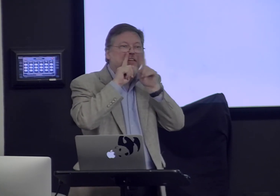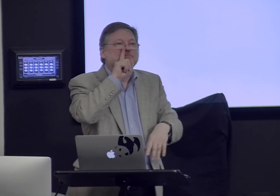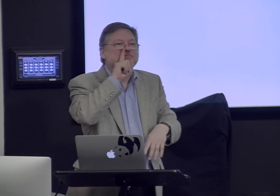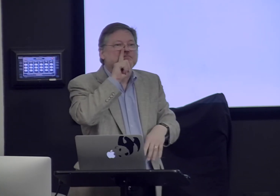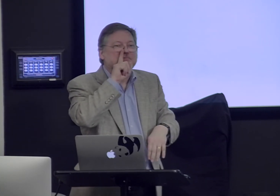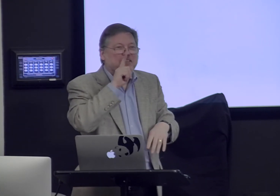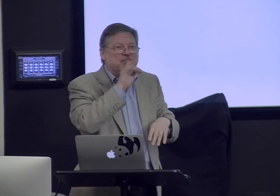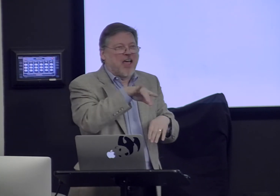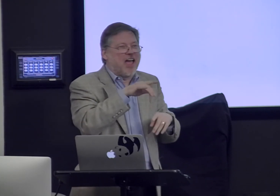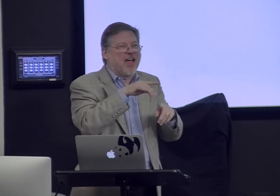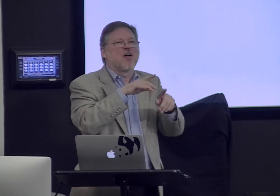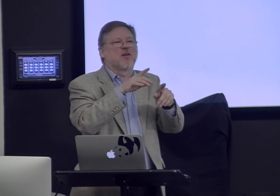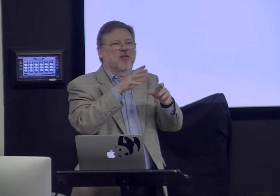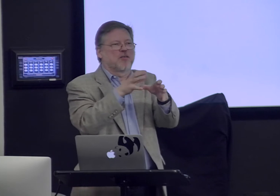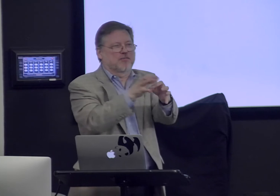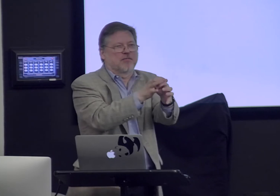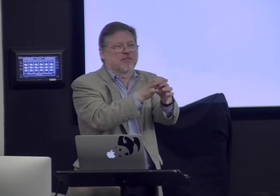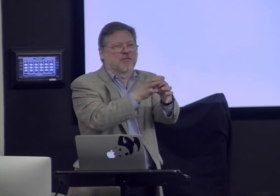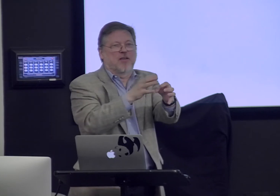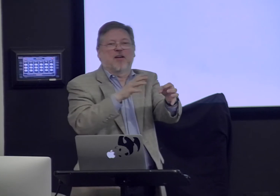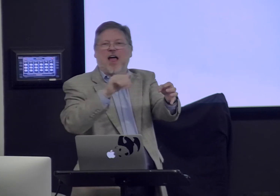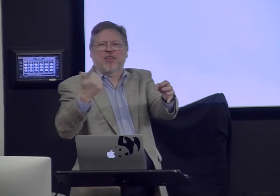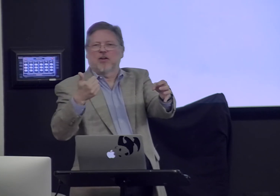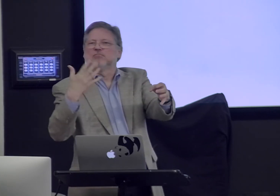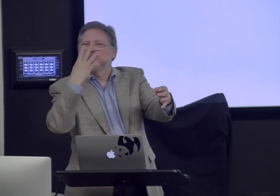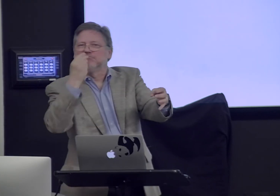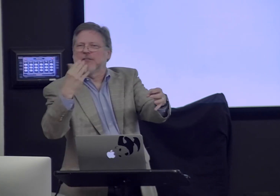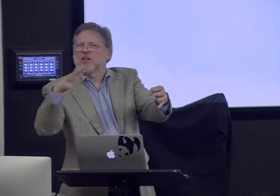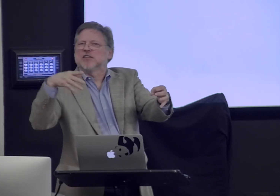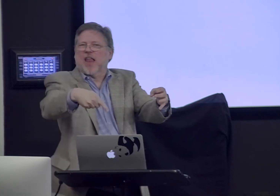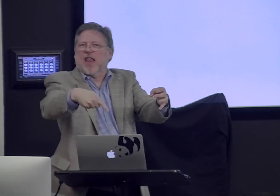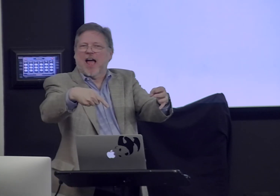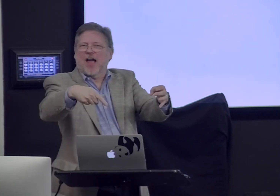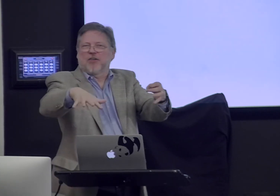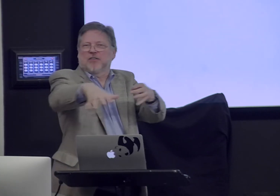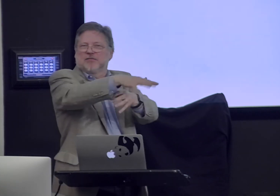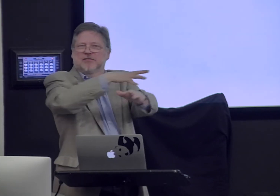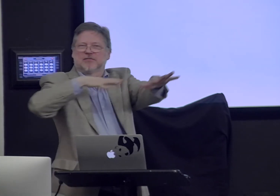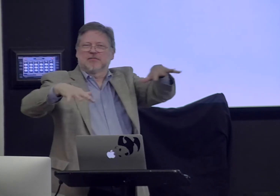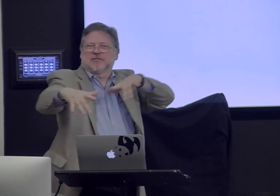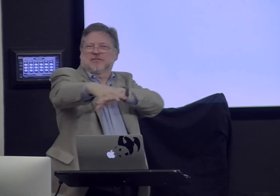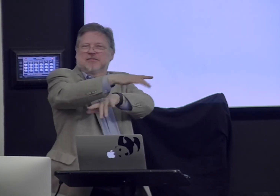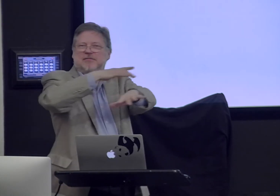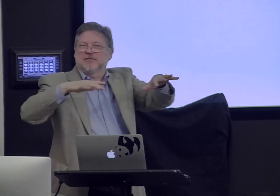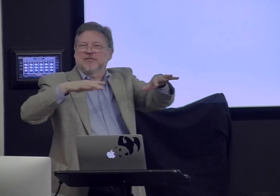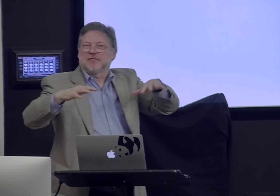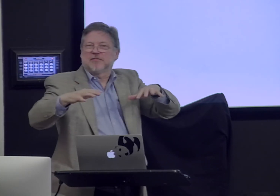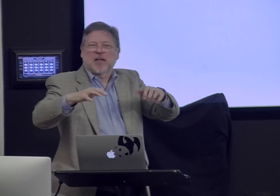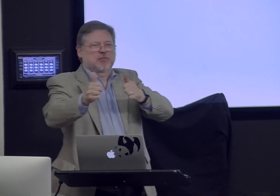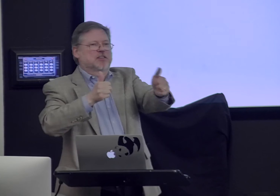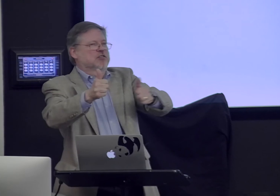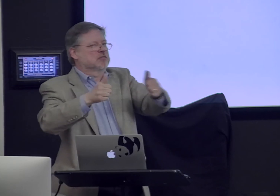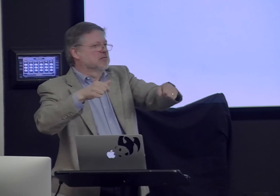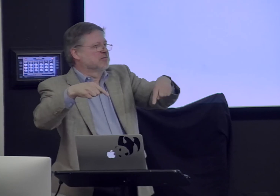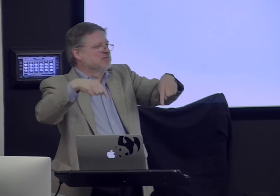Iowa region. This is, for example, like people, going back to the wolf example, people could use just a reference to the muzzle, the fangs, a